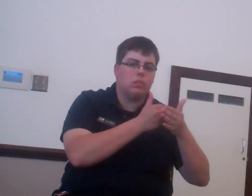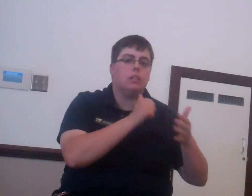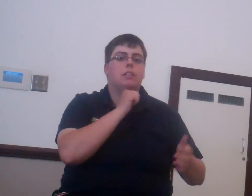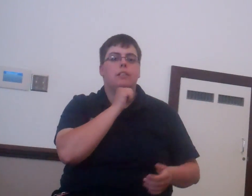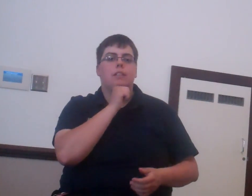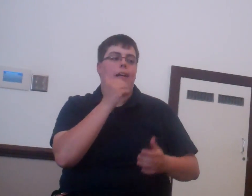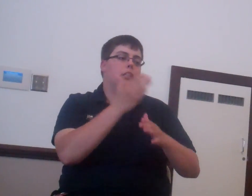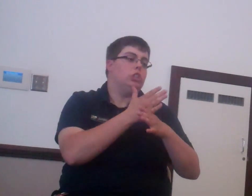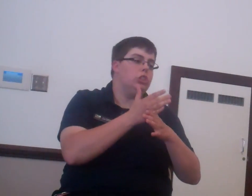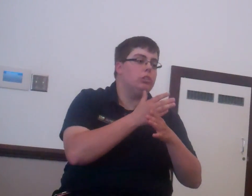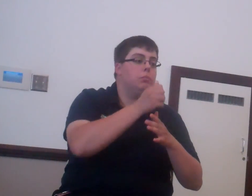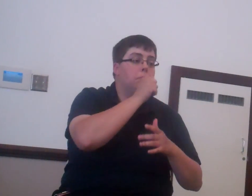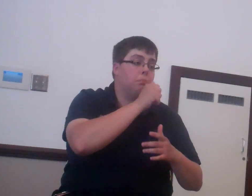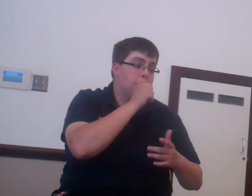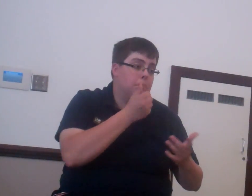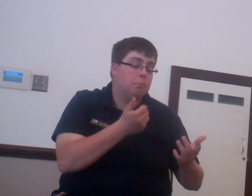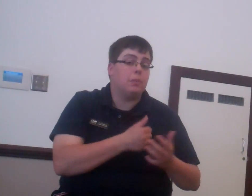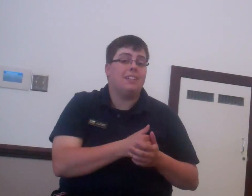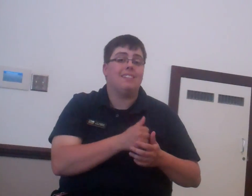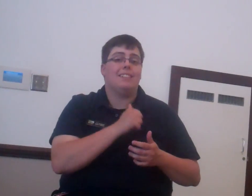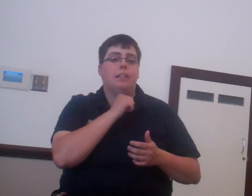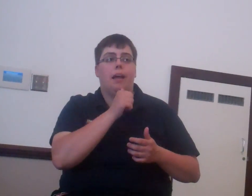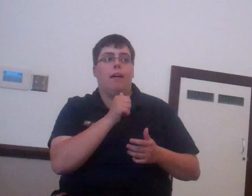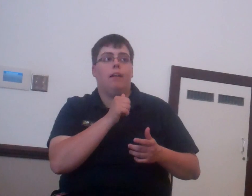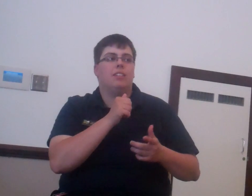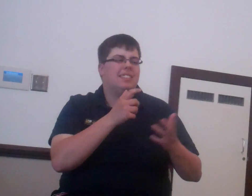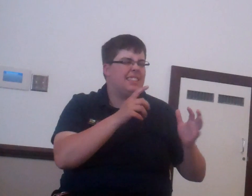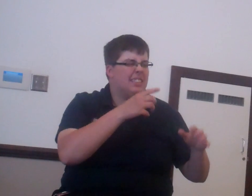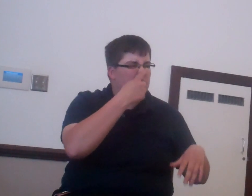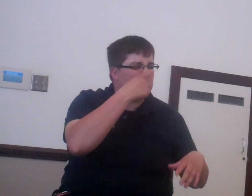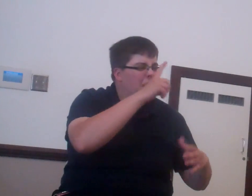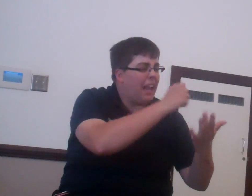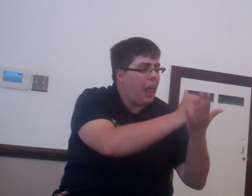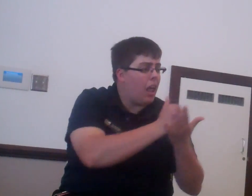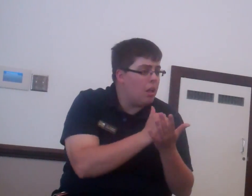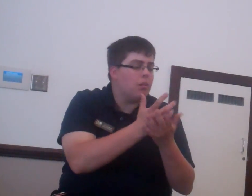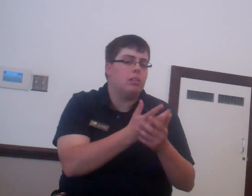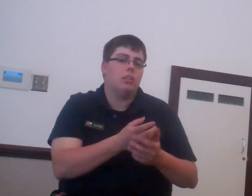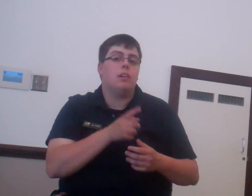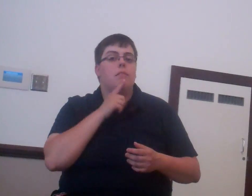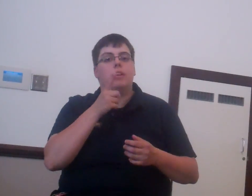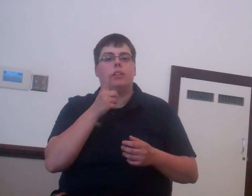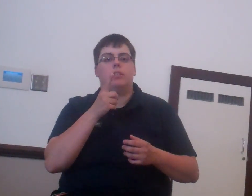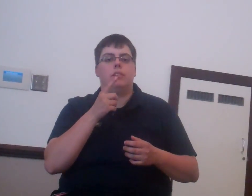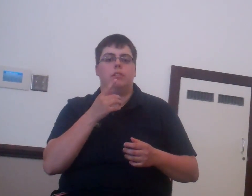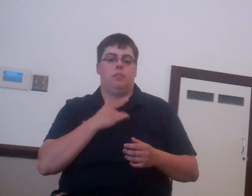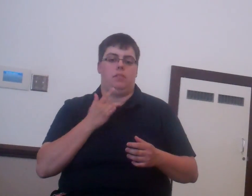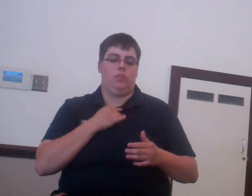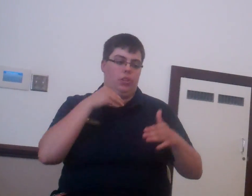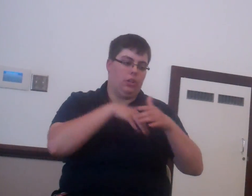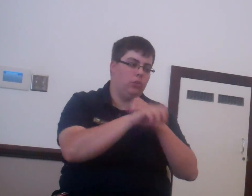going to for help or anything like that. It's sort of like get your tasks done and then go to lunch on your own.